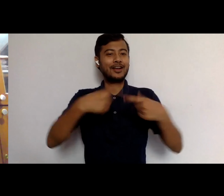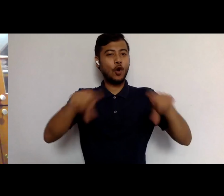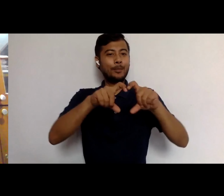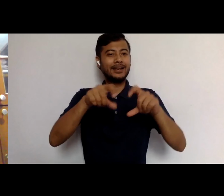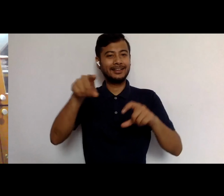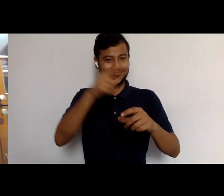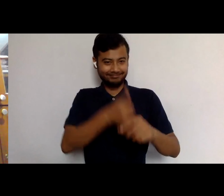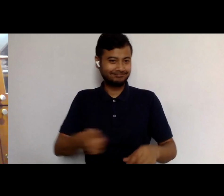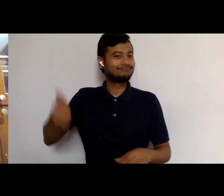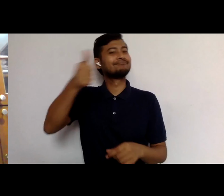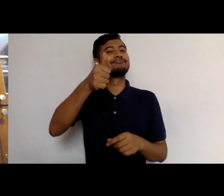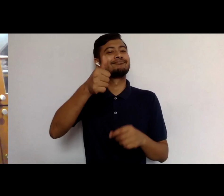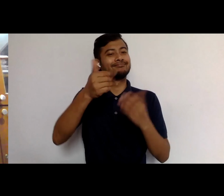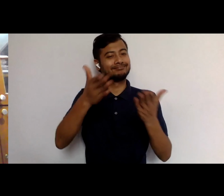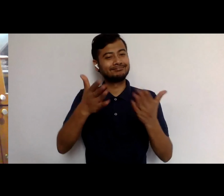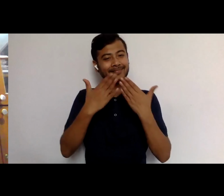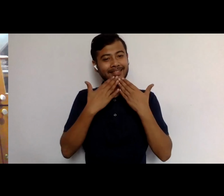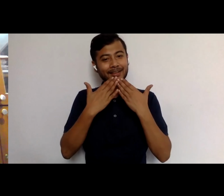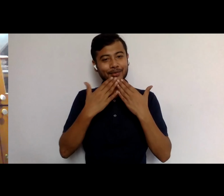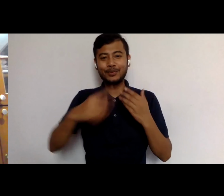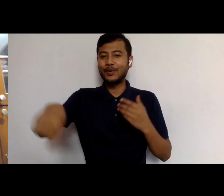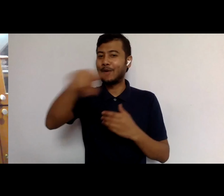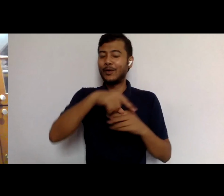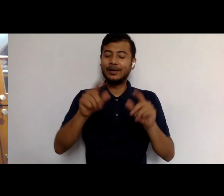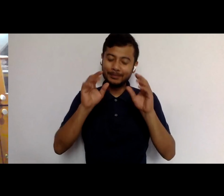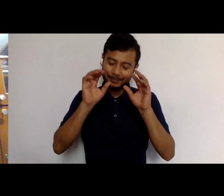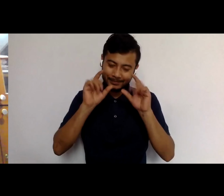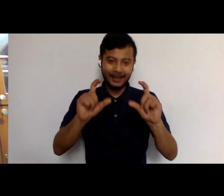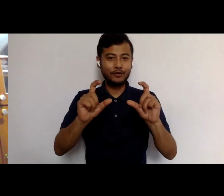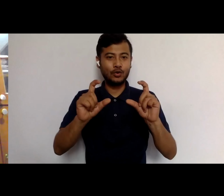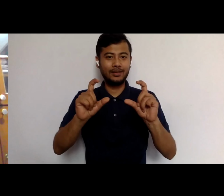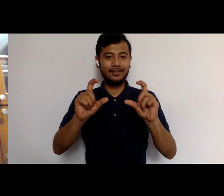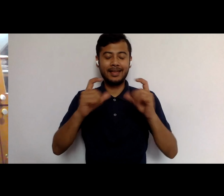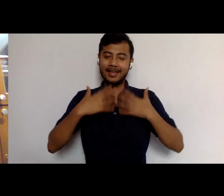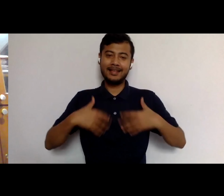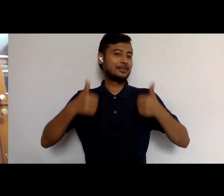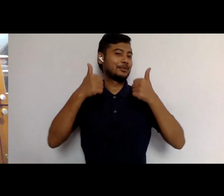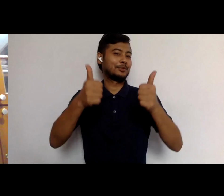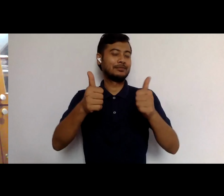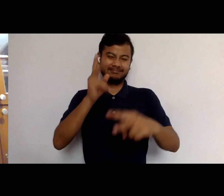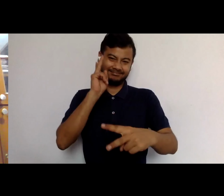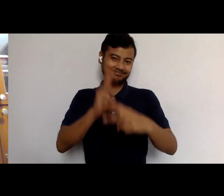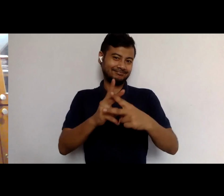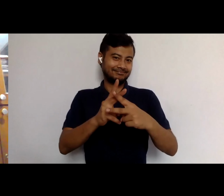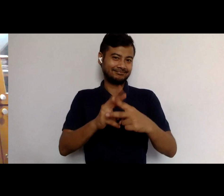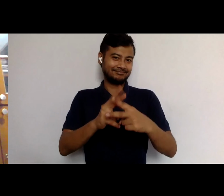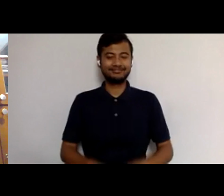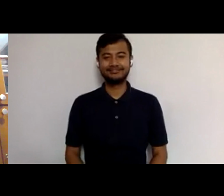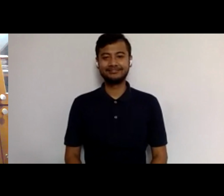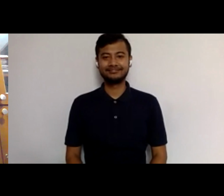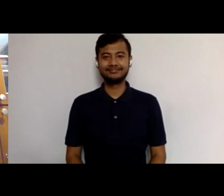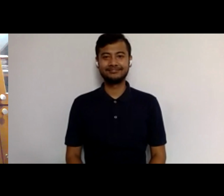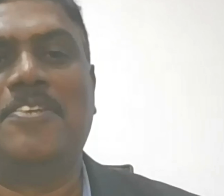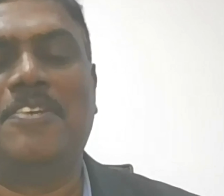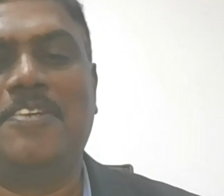with us this evening. Continue to remain safe and healthy. Thank you, Sanjay. Thank you, Sanjay. Thank you, Sanjay.